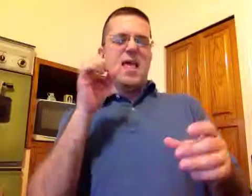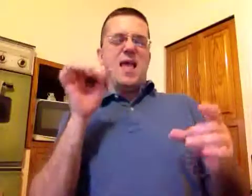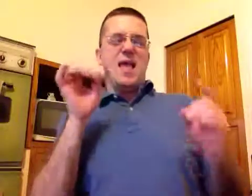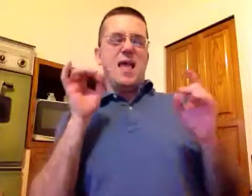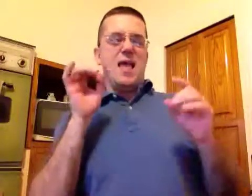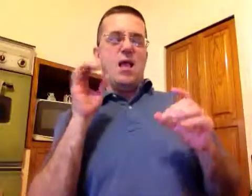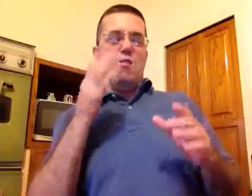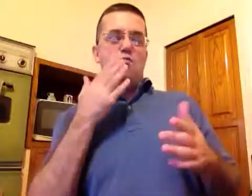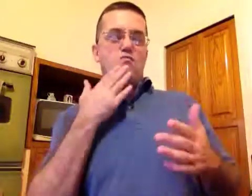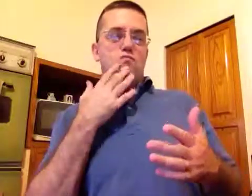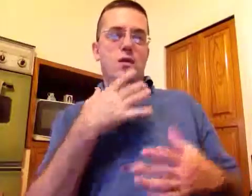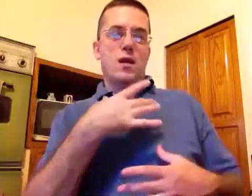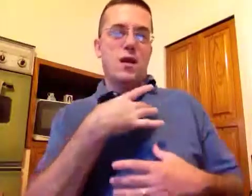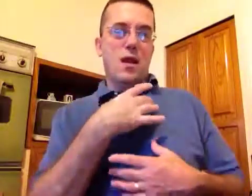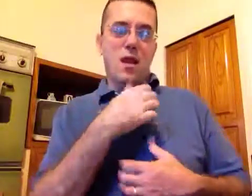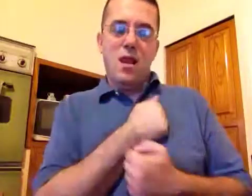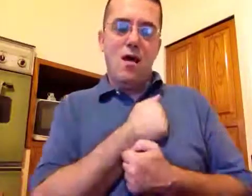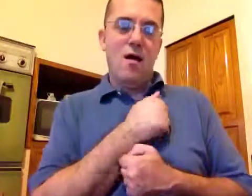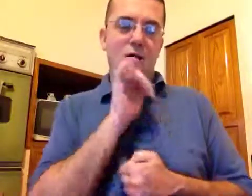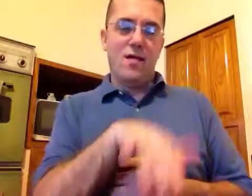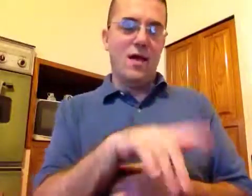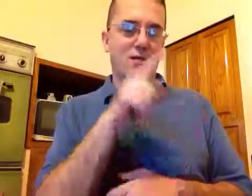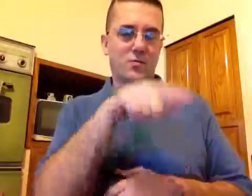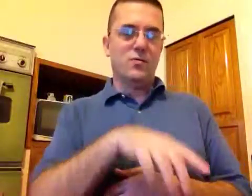in my job. Yeah.